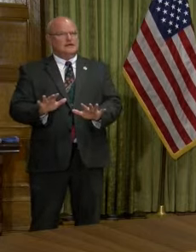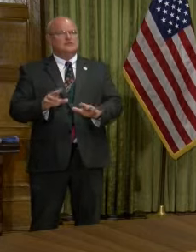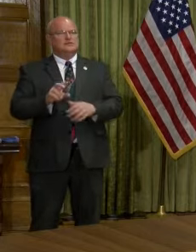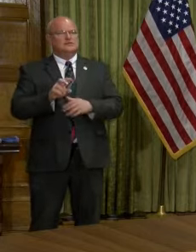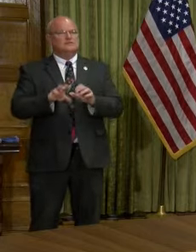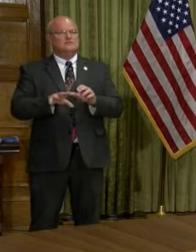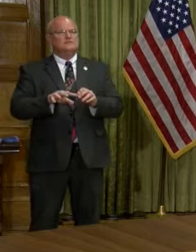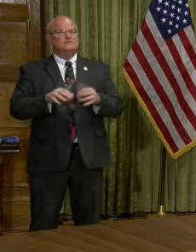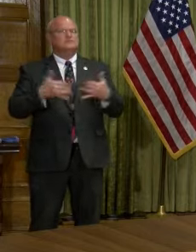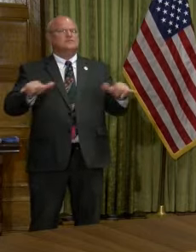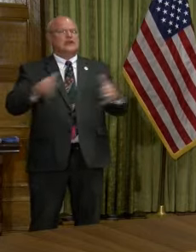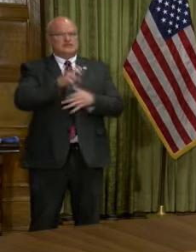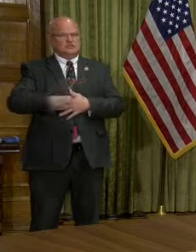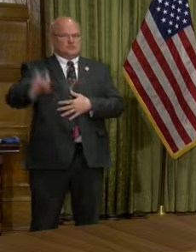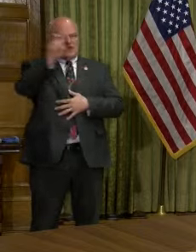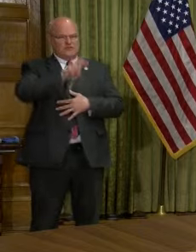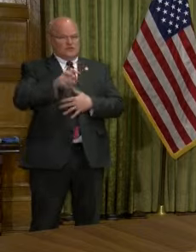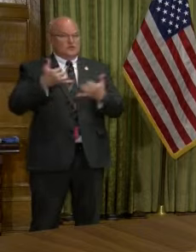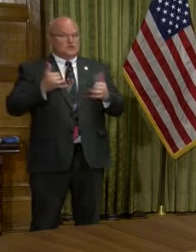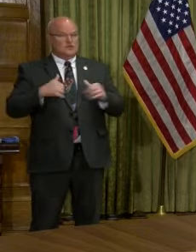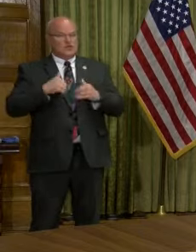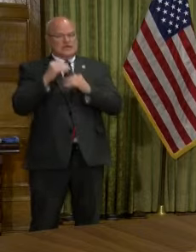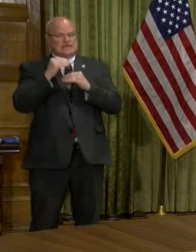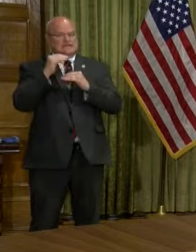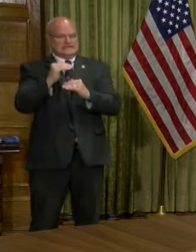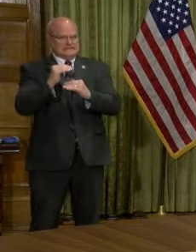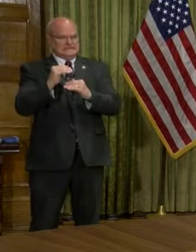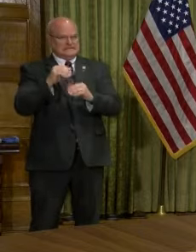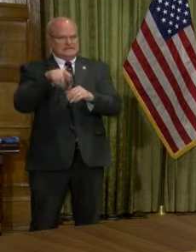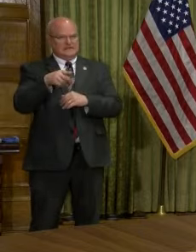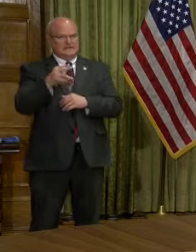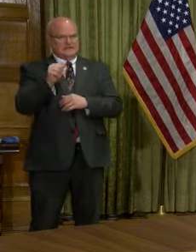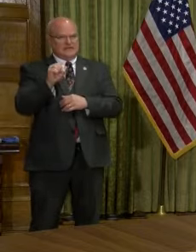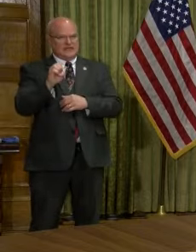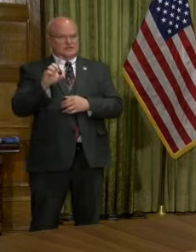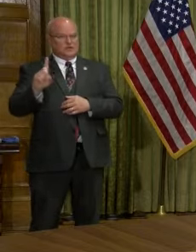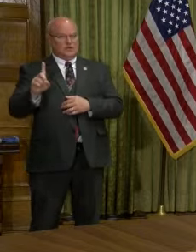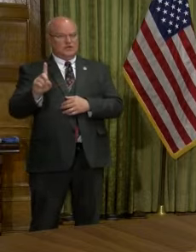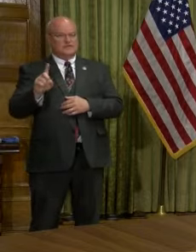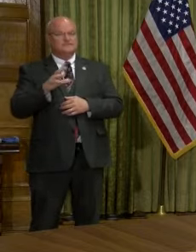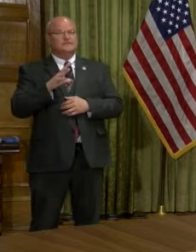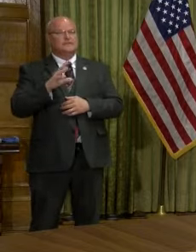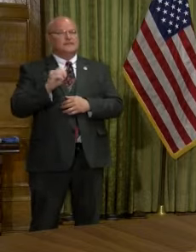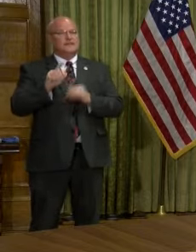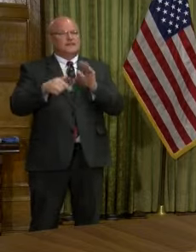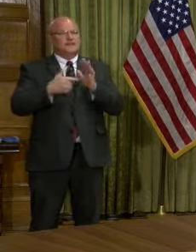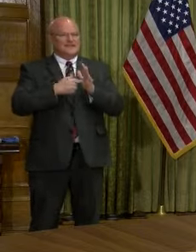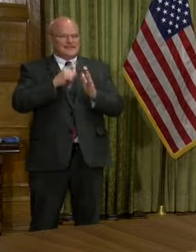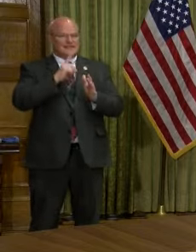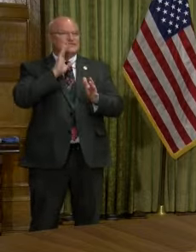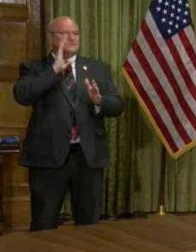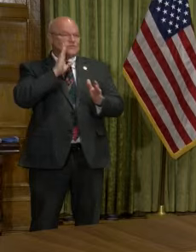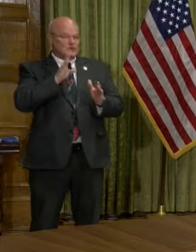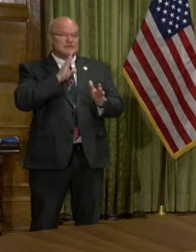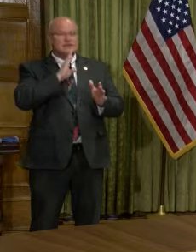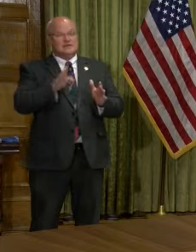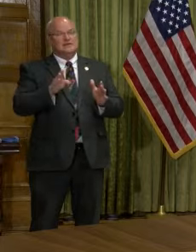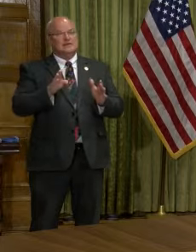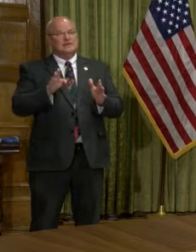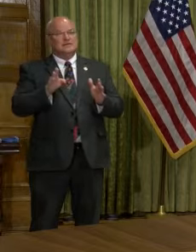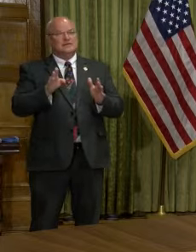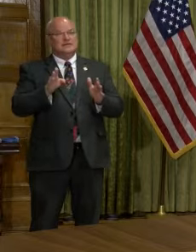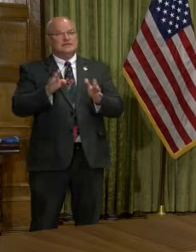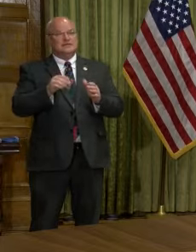discretionary travel. We're still trying to hold that down in phase one, and this is going to be